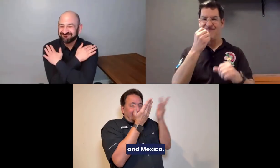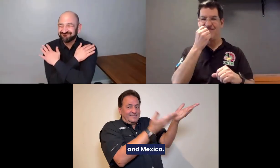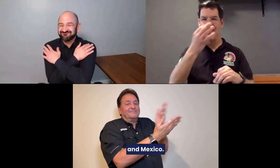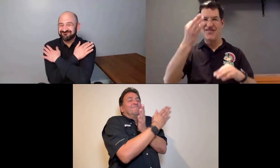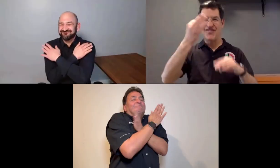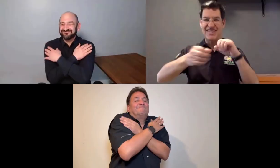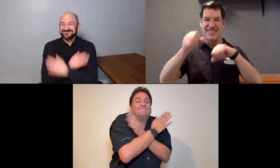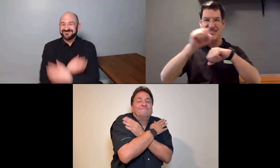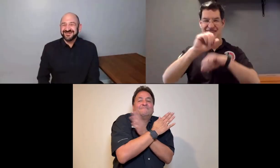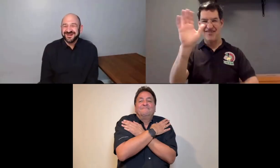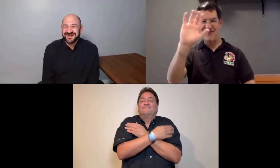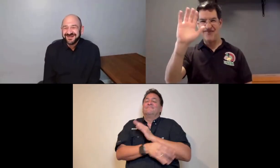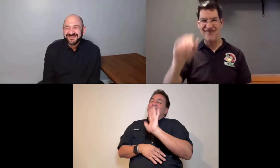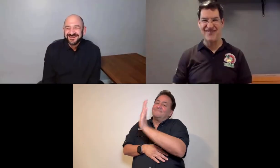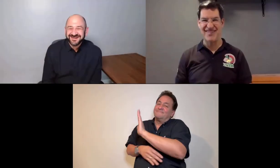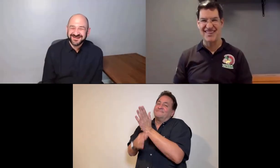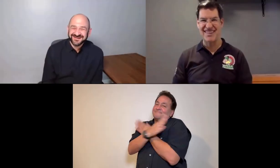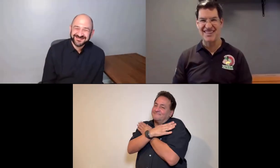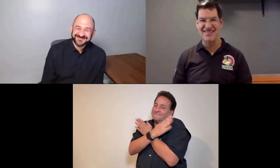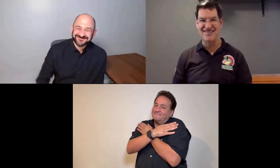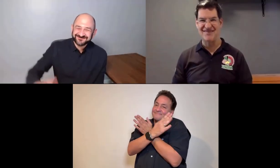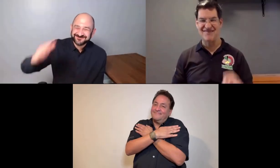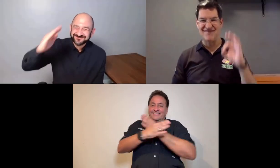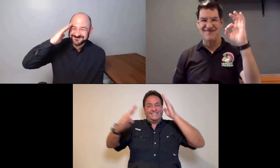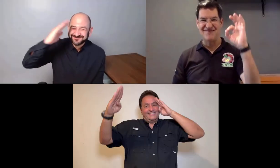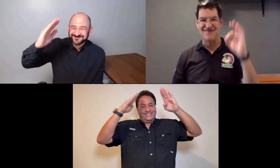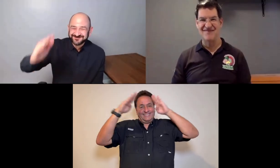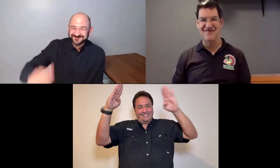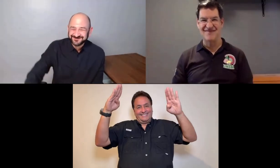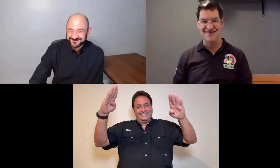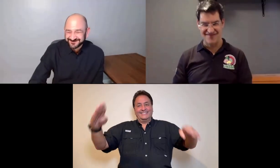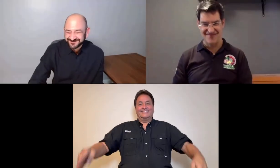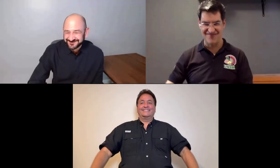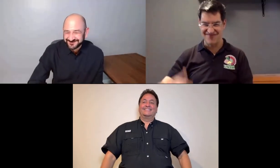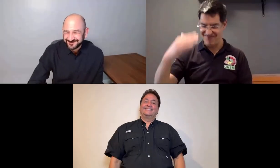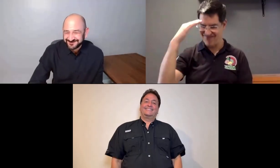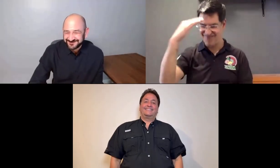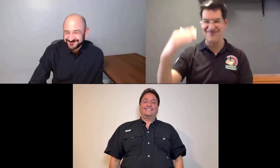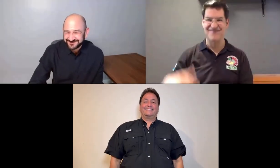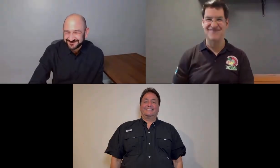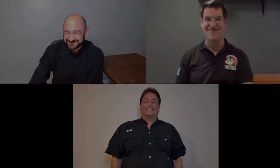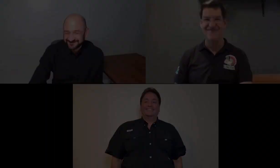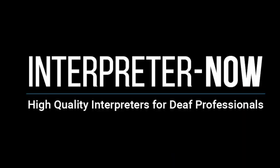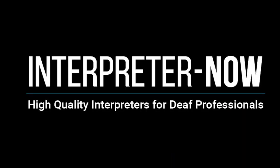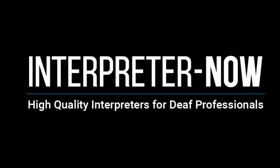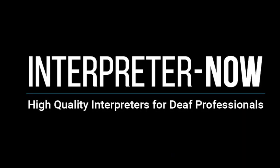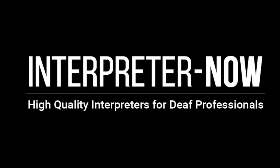and Mexico. Hugs to all. Tengan buen fin de semana. Adiós.